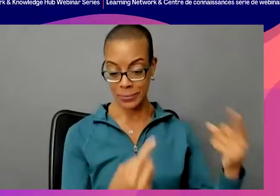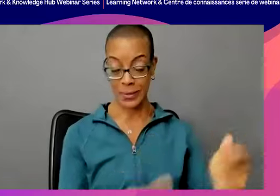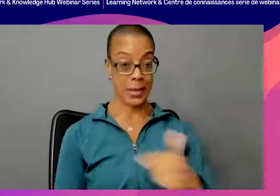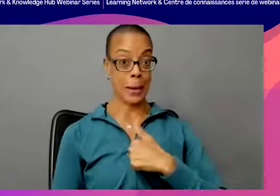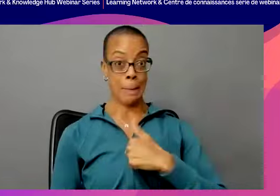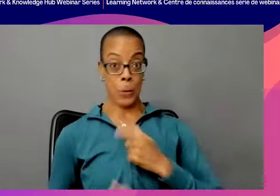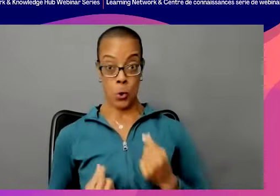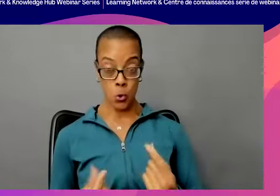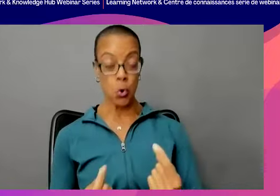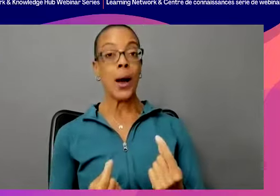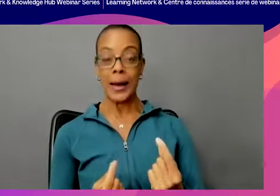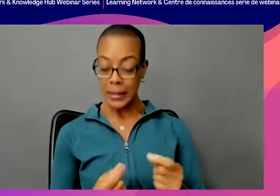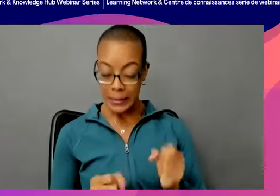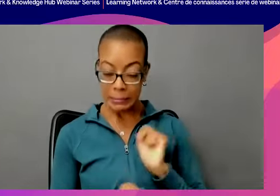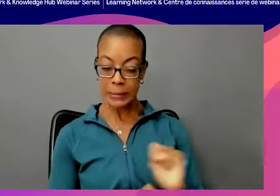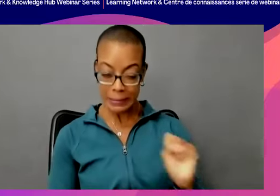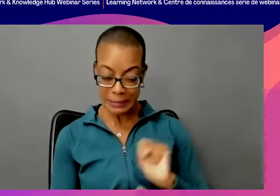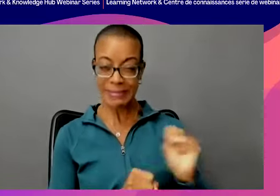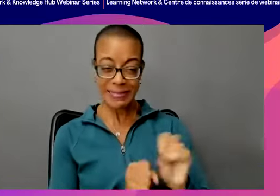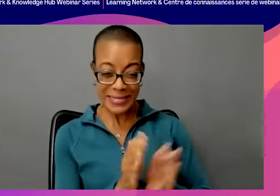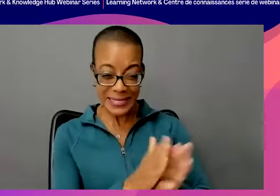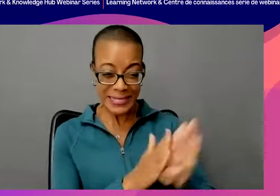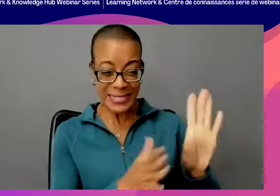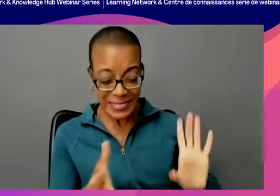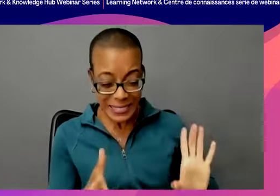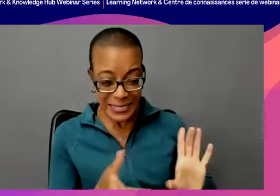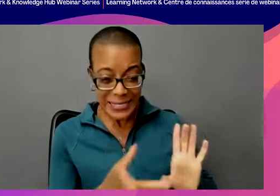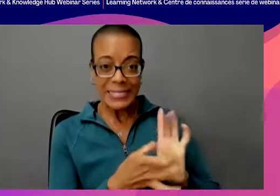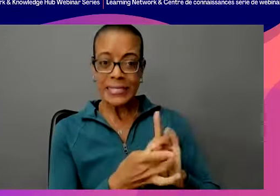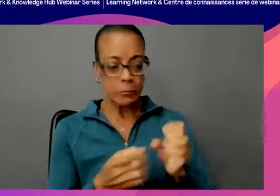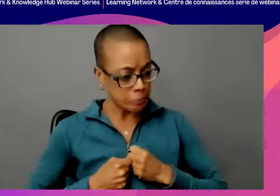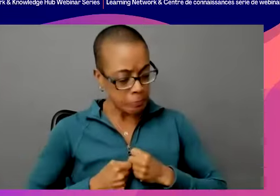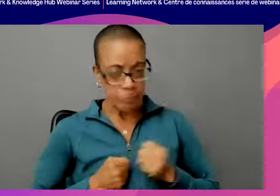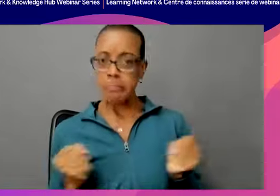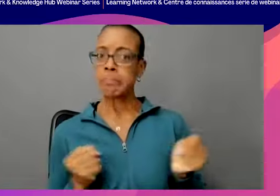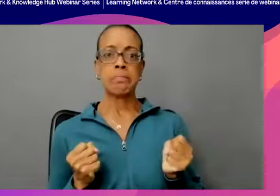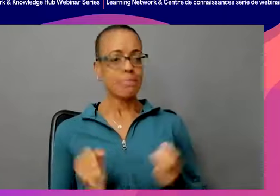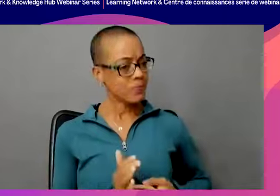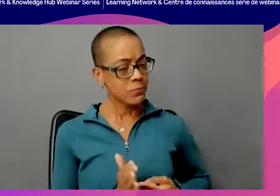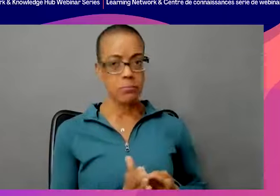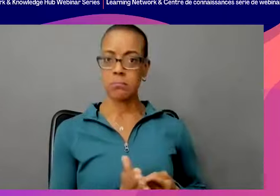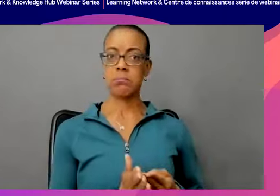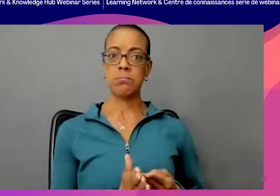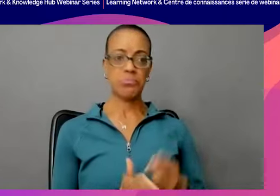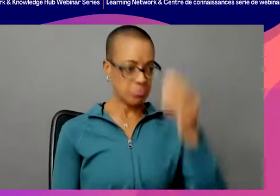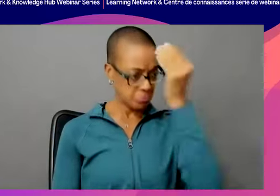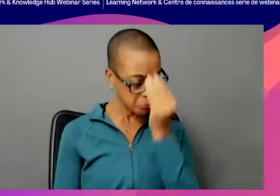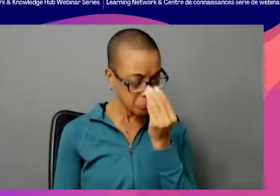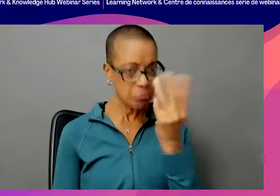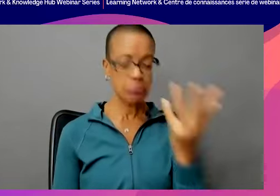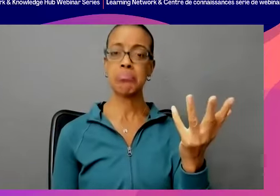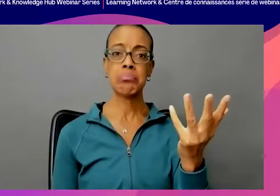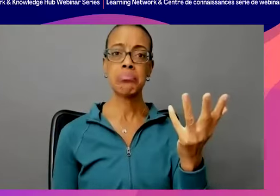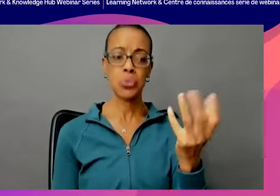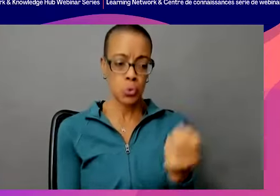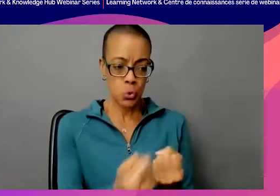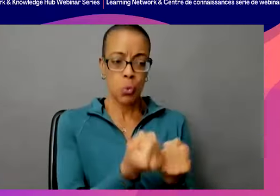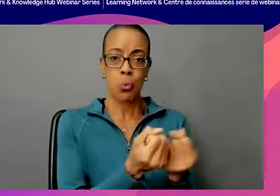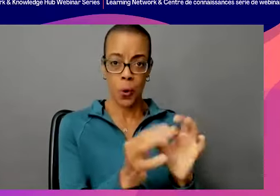to build that trust and relationship and be transparent and genuine and able to support families.